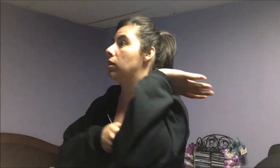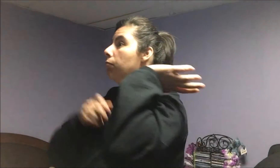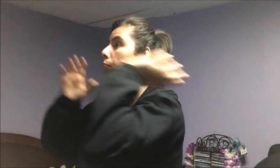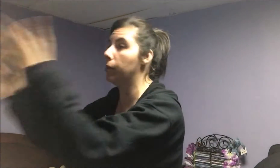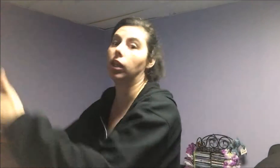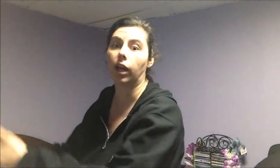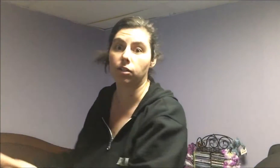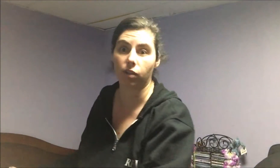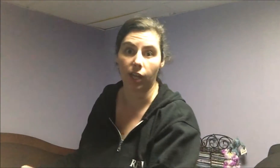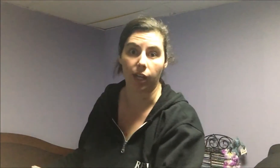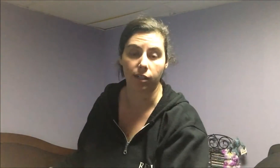a beeline to the tent.